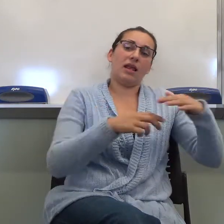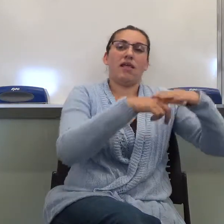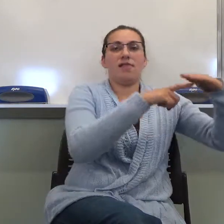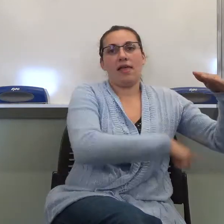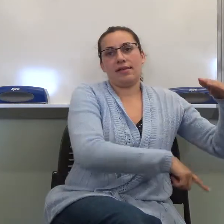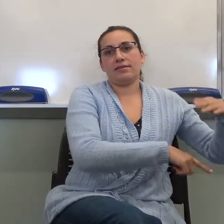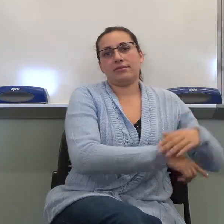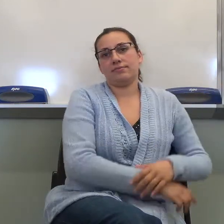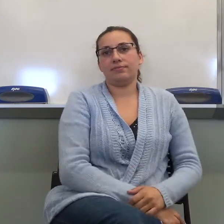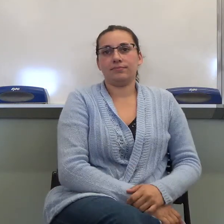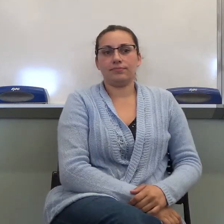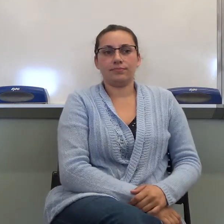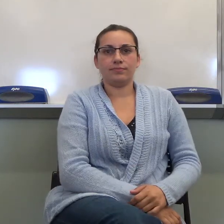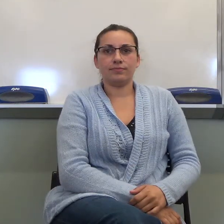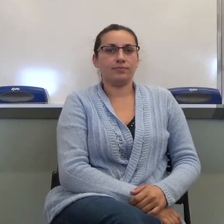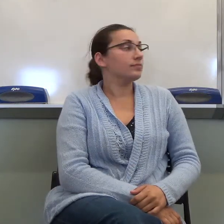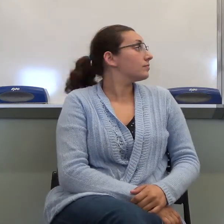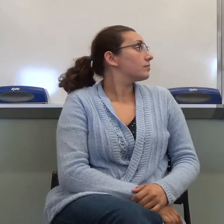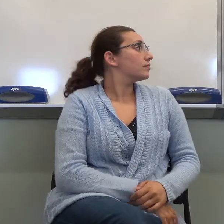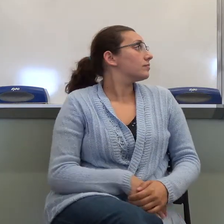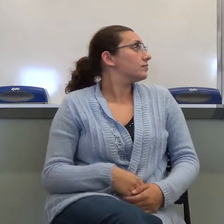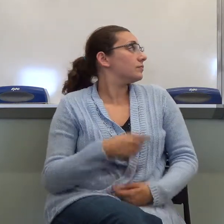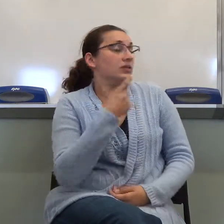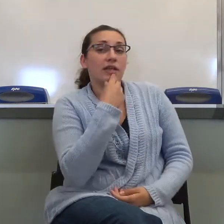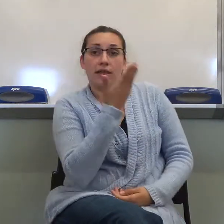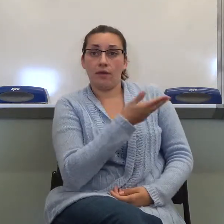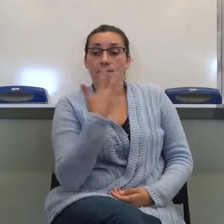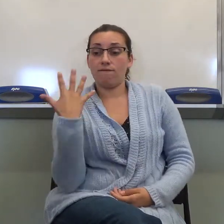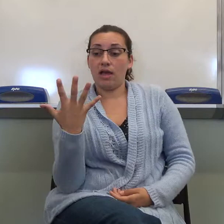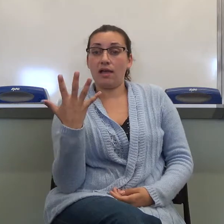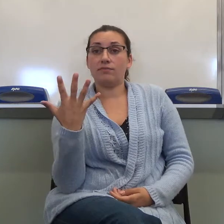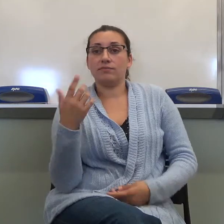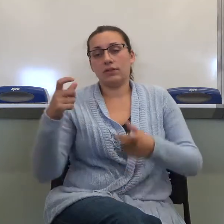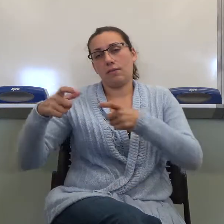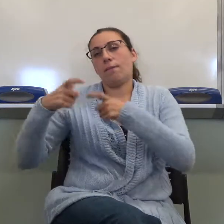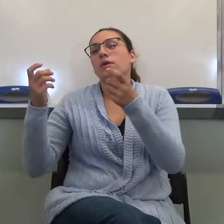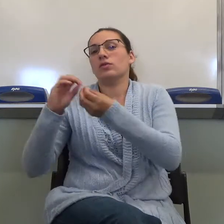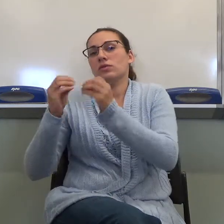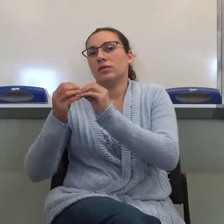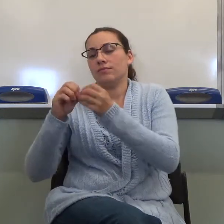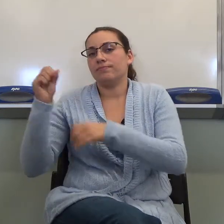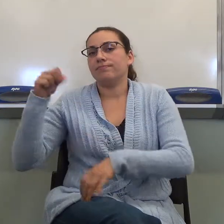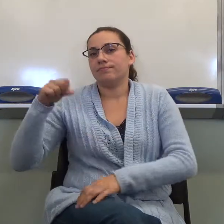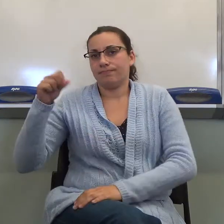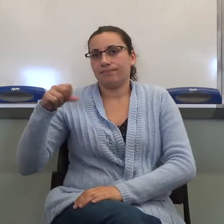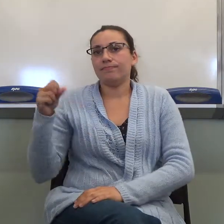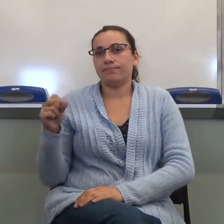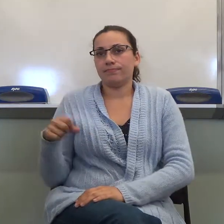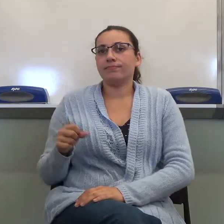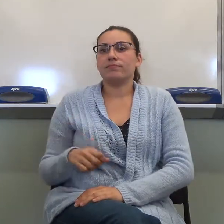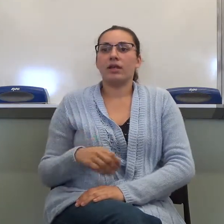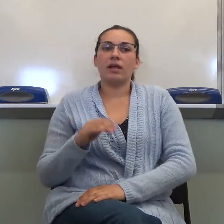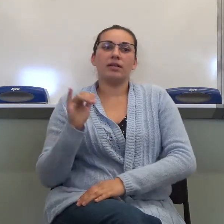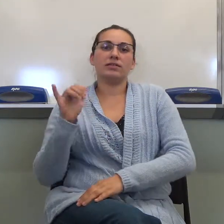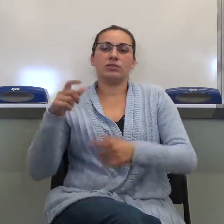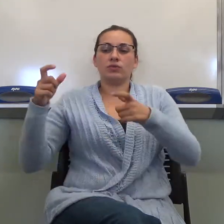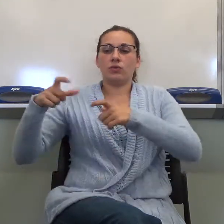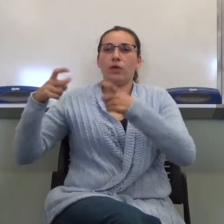that sense, what we would say is 5 is the greater number, and we would write that with the greater than less than sign this